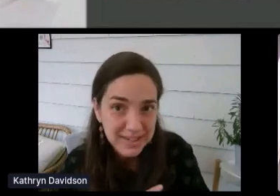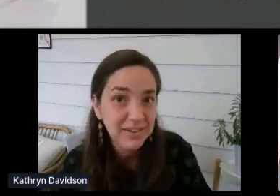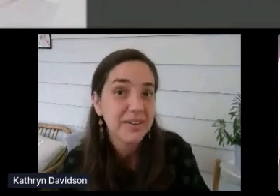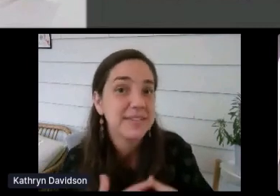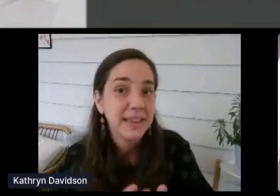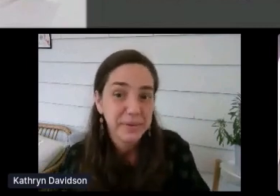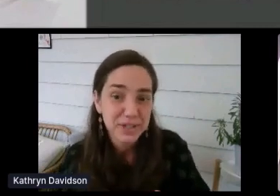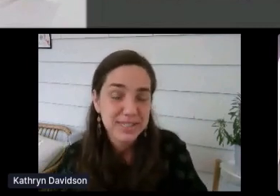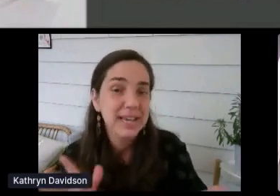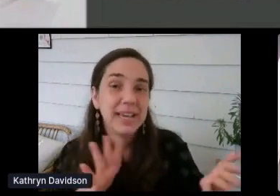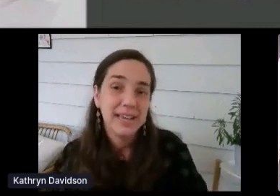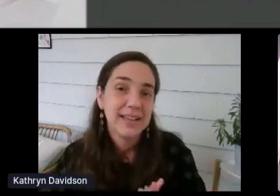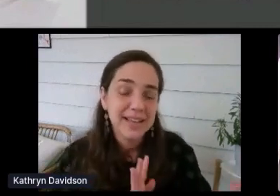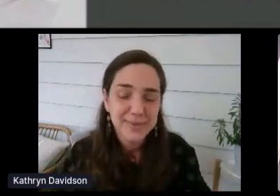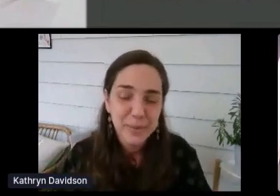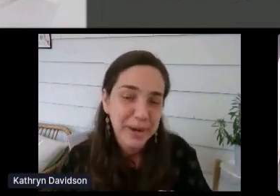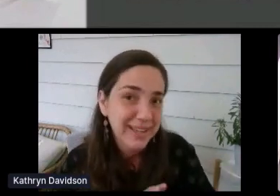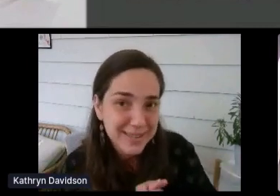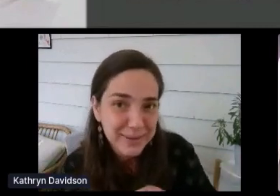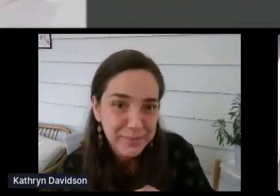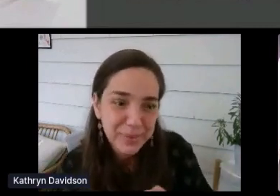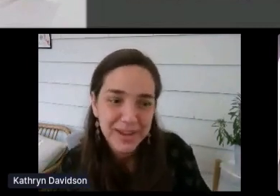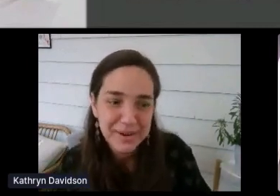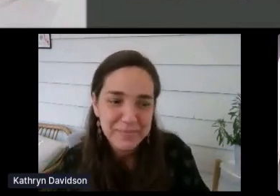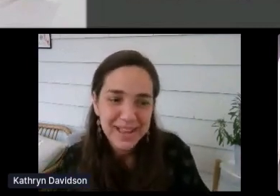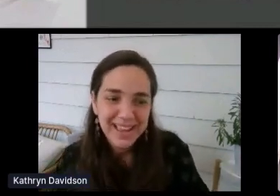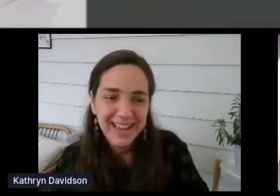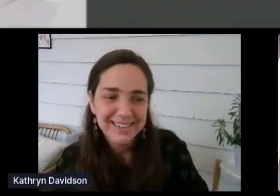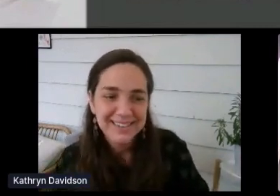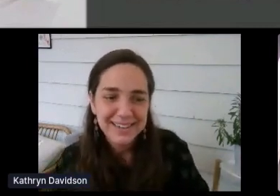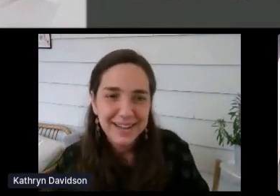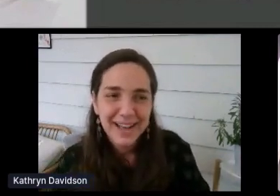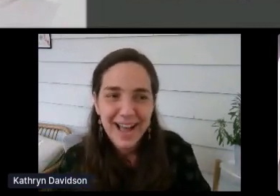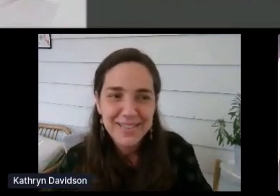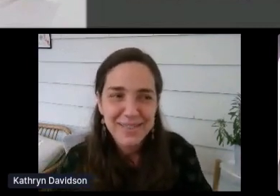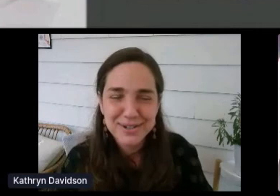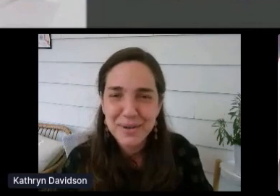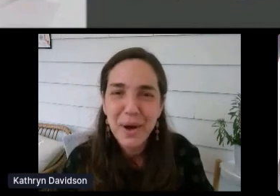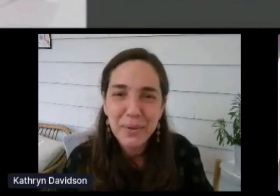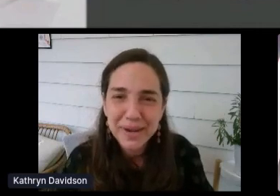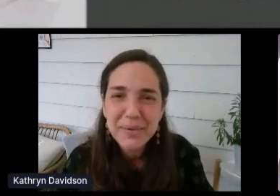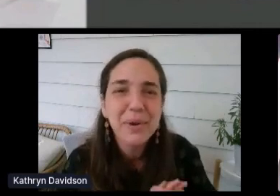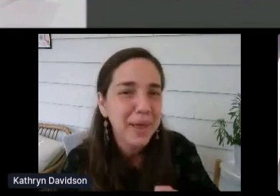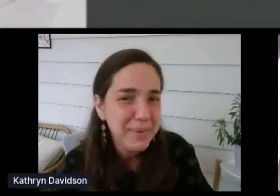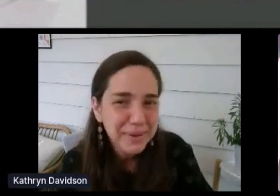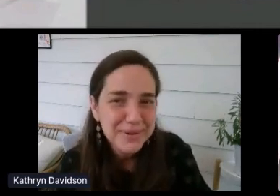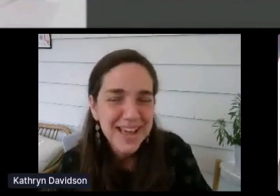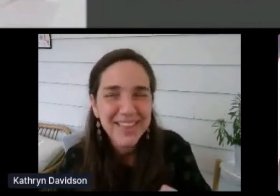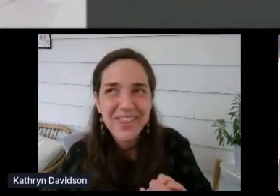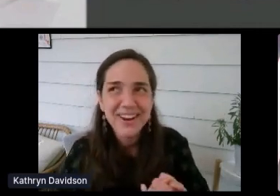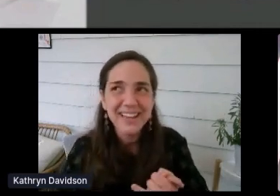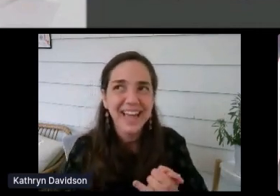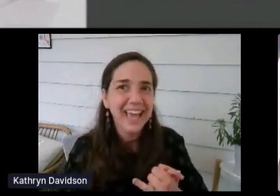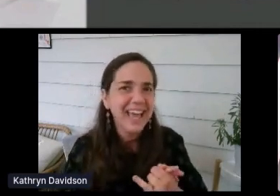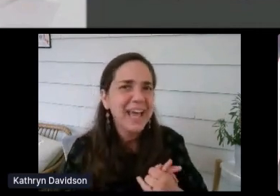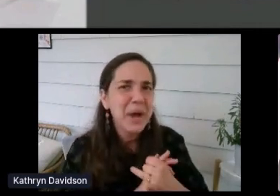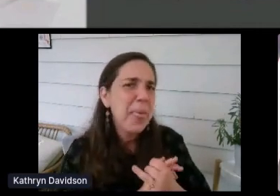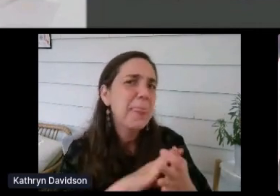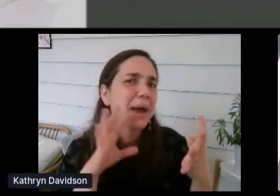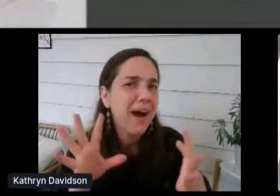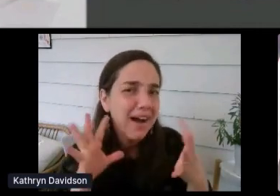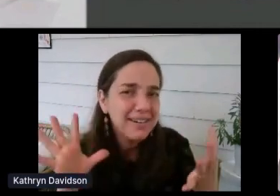also present in a lot of sign languages in the classifier predicate system. And there's, on the one hand, we know a lot about those. On the other hand,